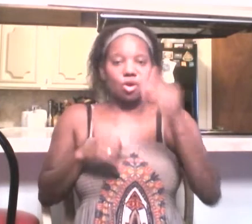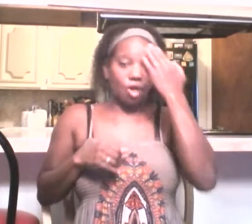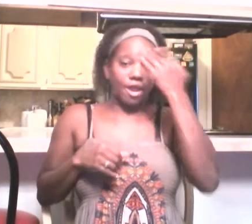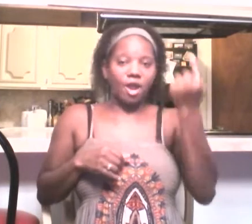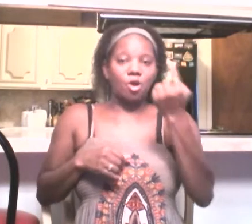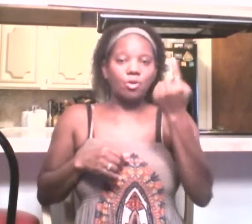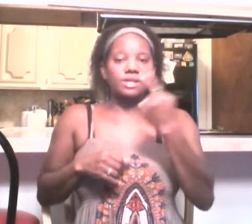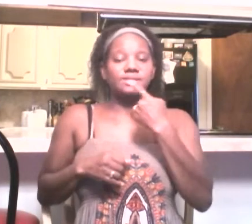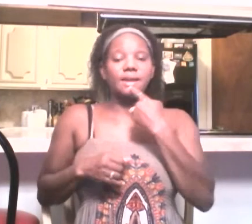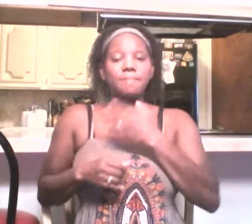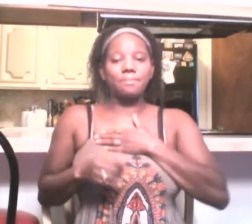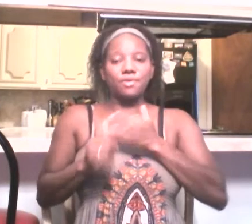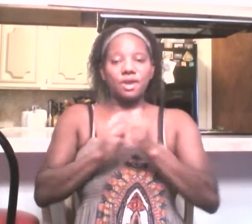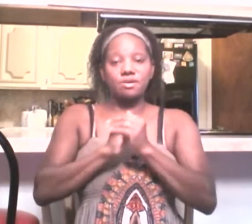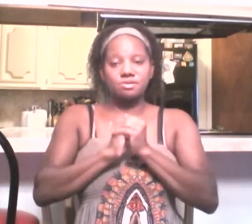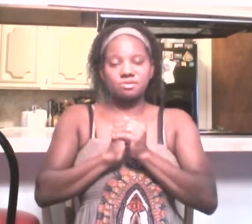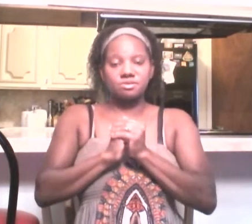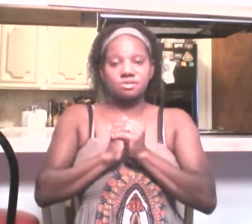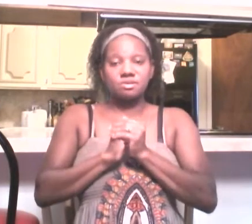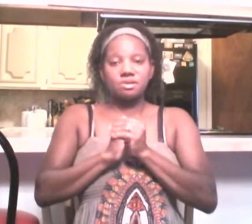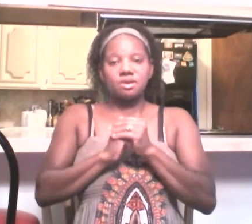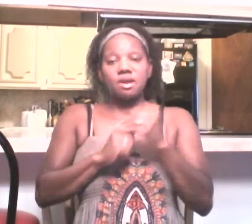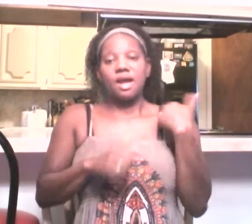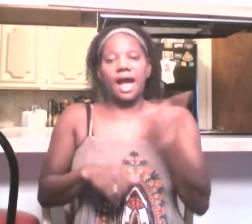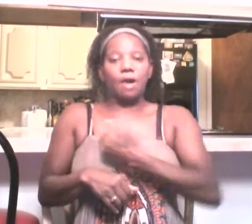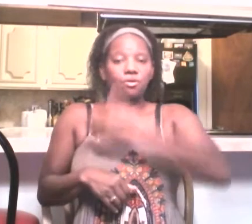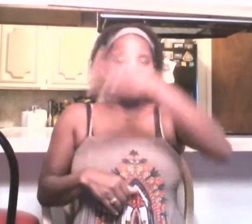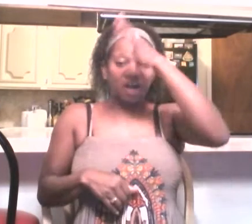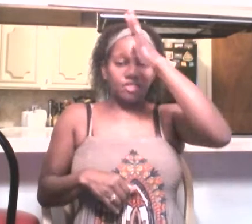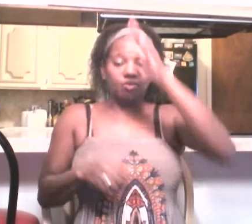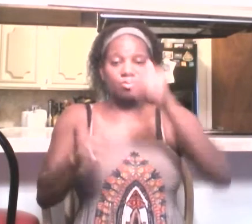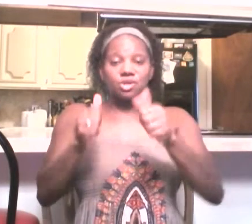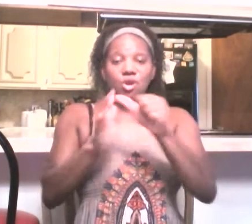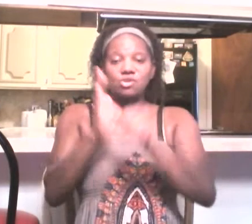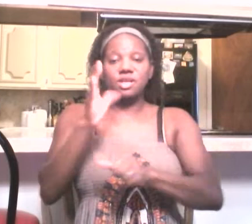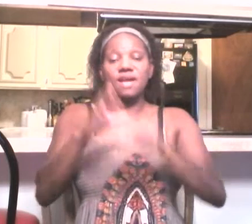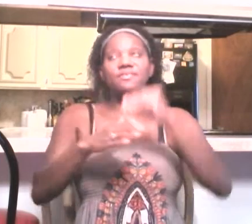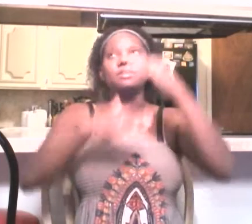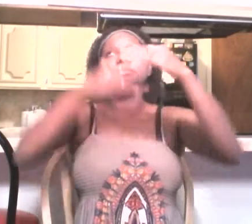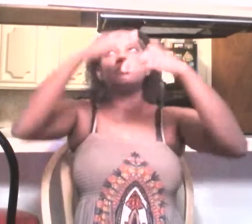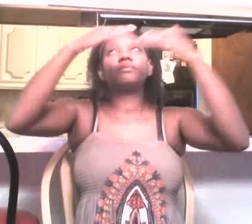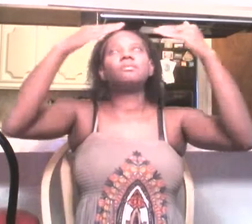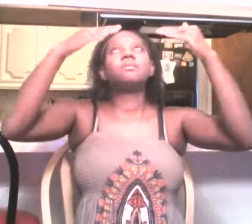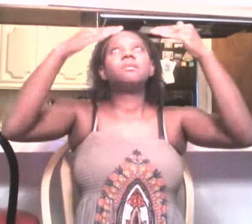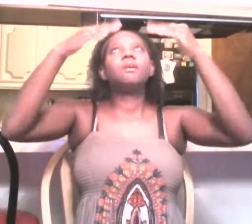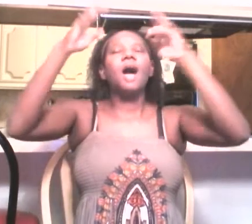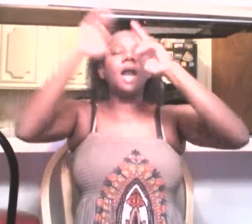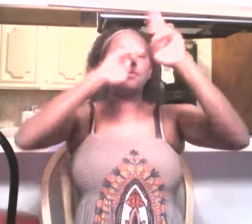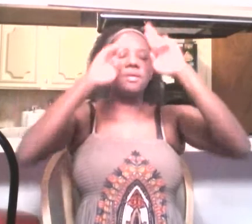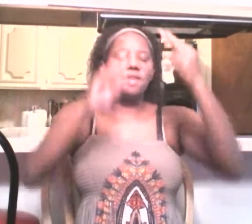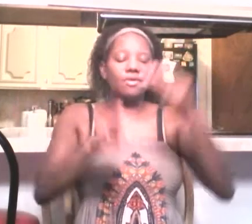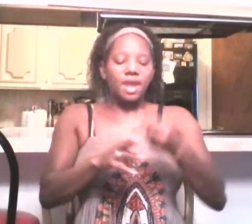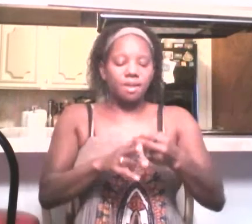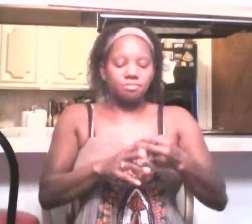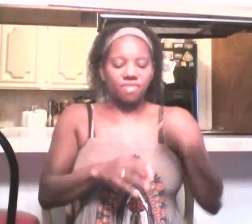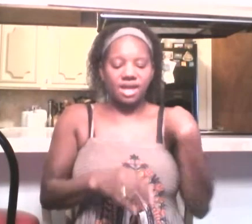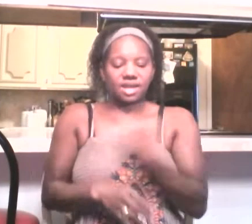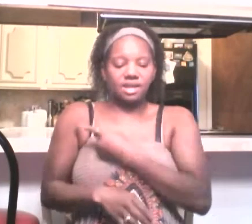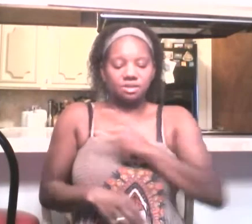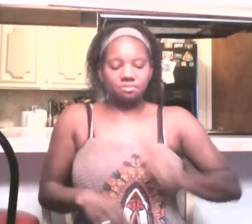I always say my prayer. Our Father, which art in heaven, hallowed be thy name, thy kingdom